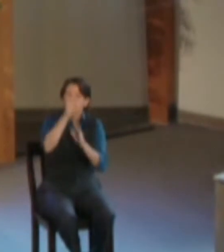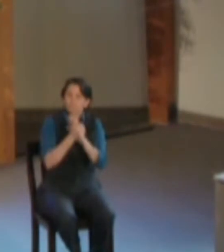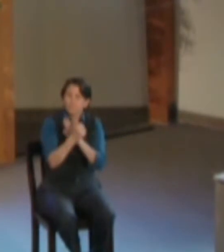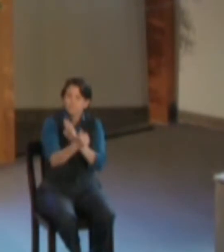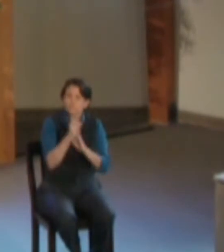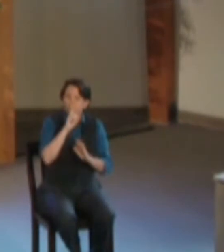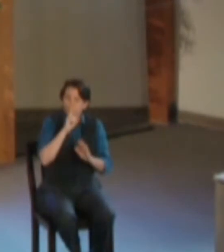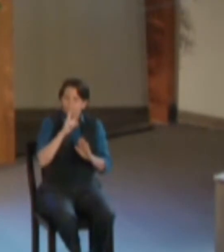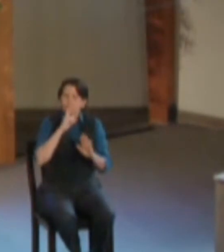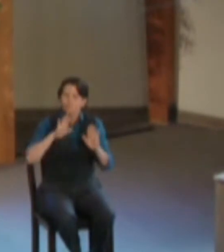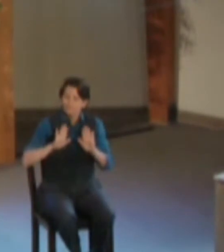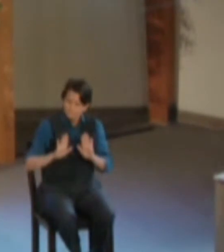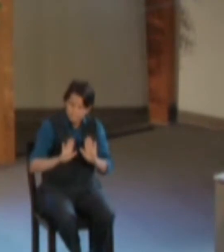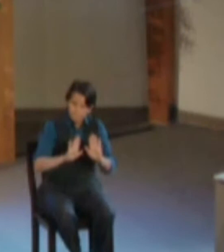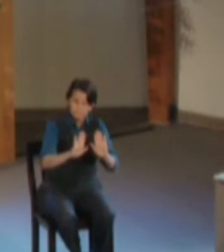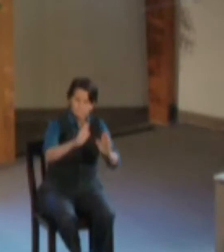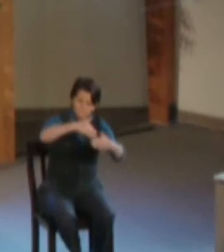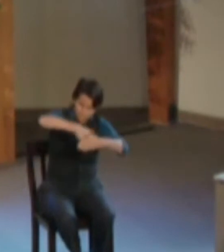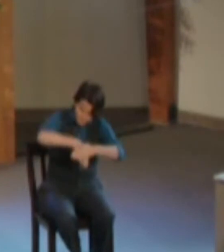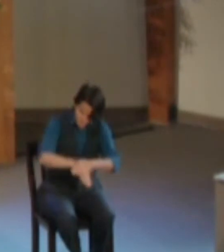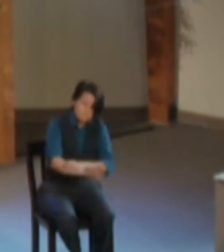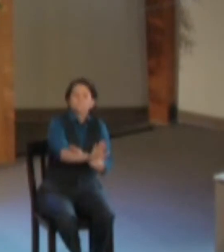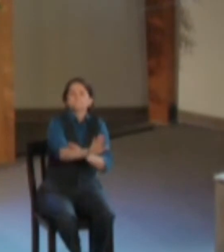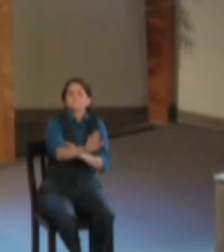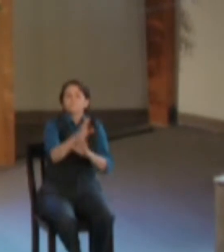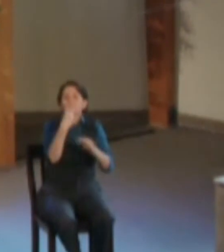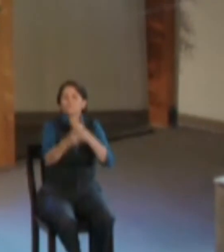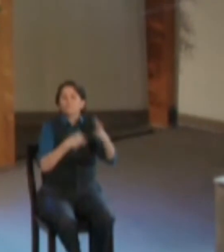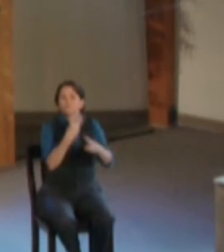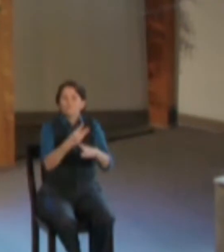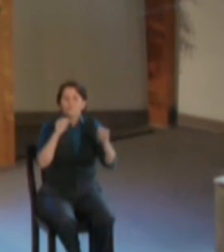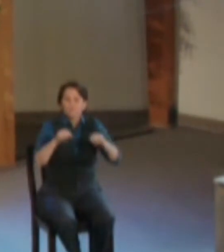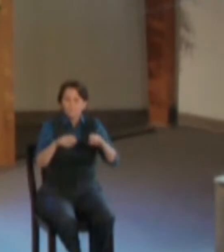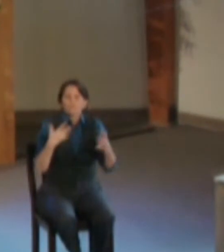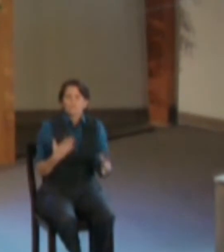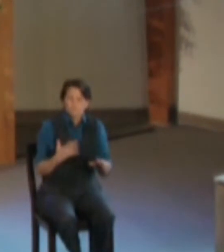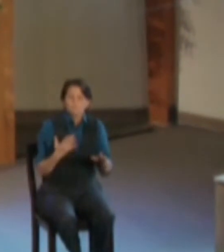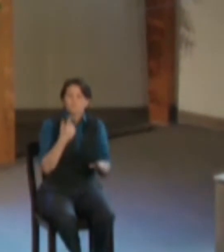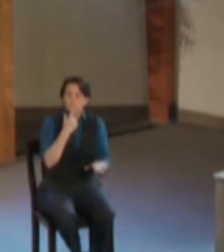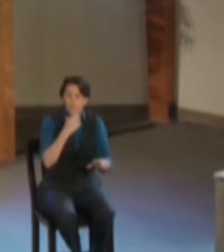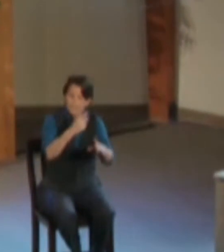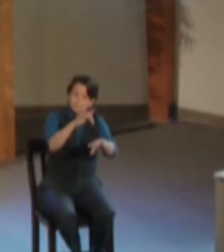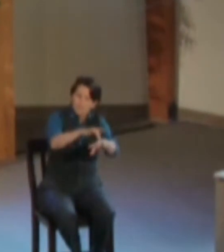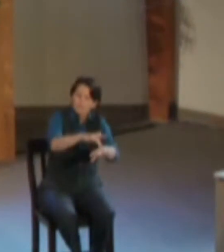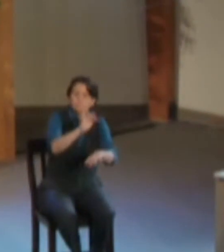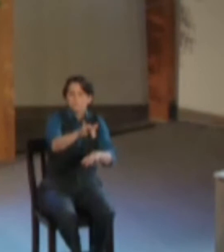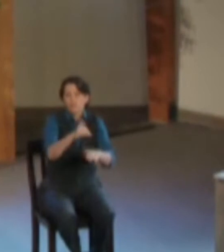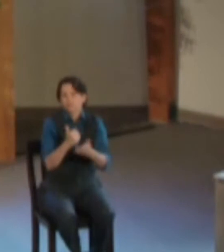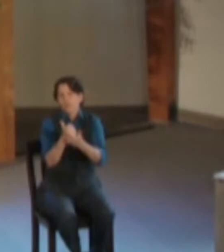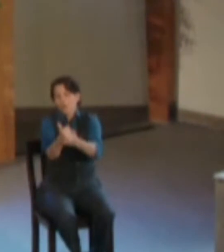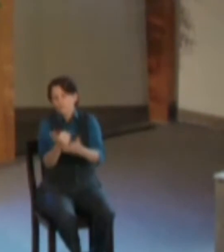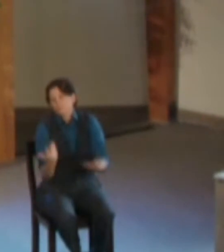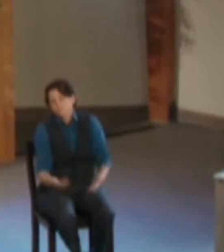pushing outward into really making this world a place that we get to say, yeah, I touched that. Yeah, I helped over